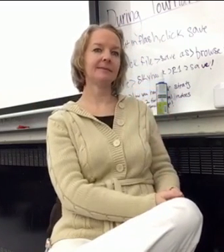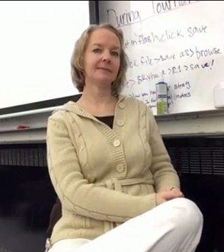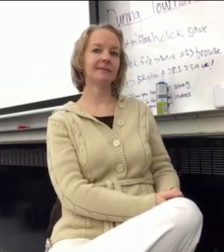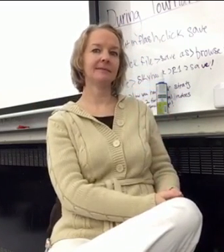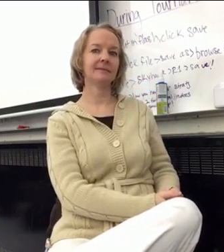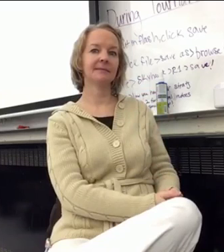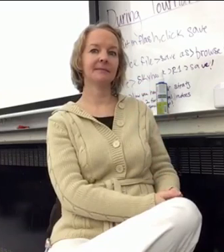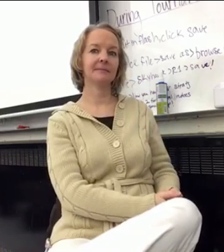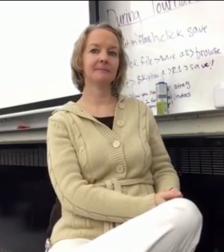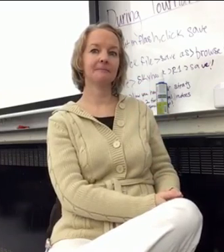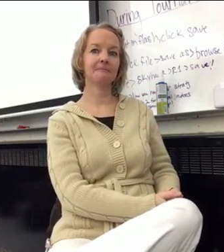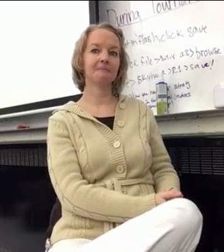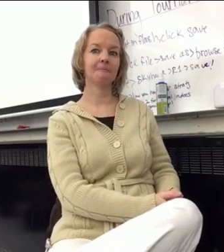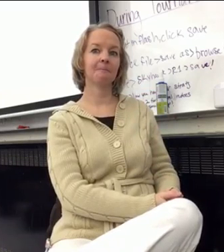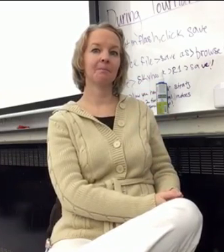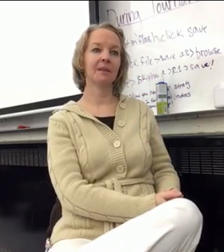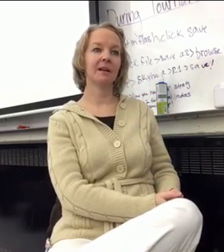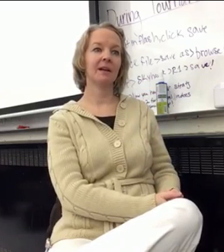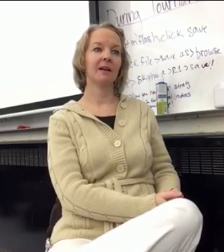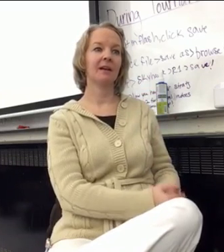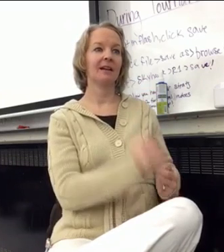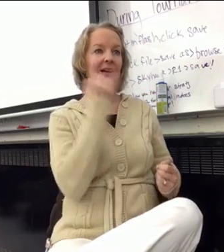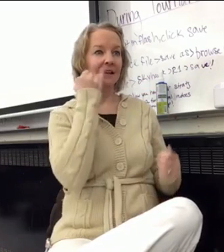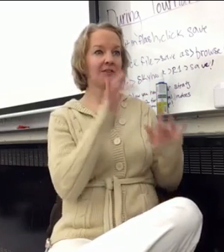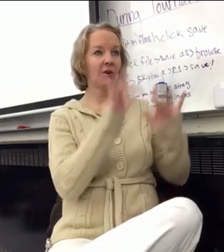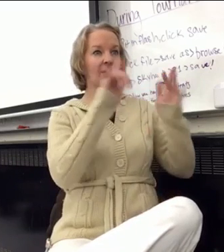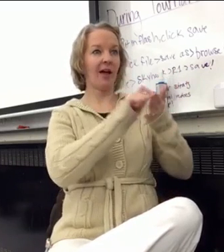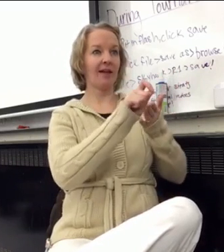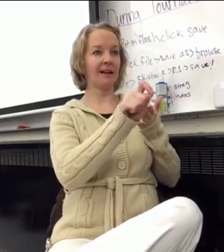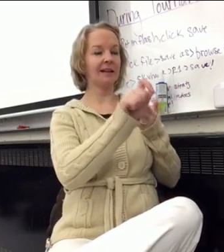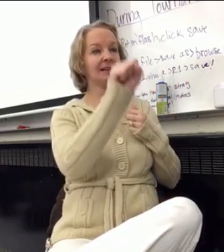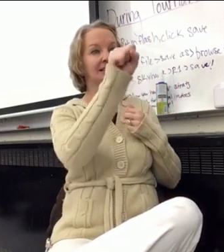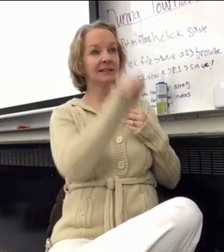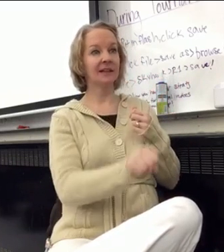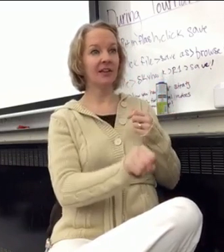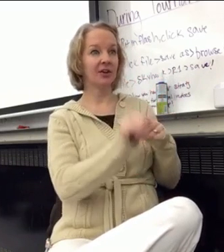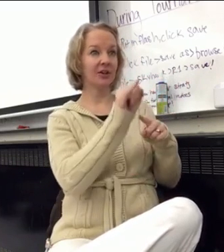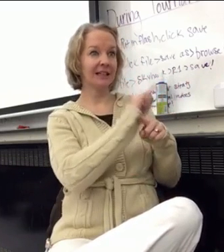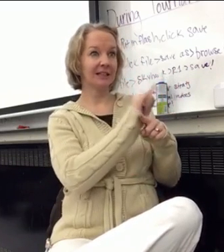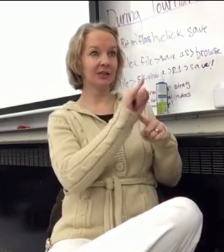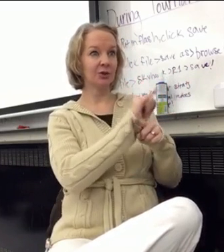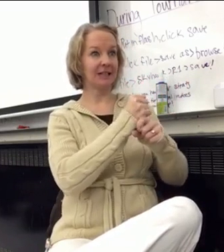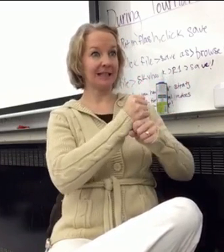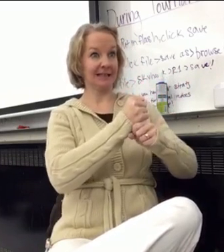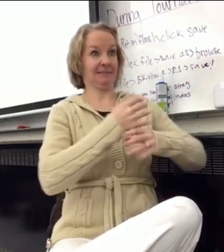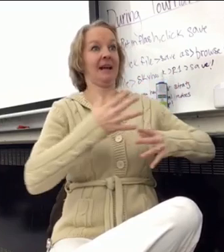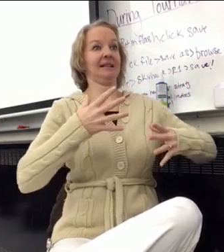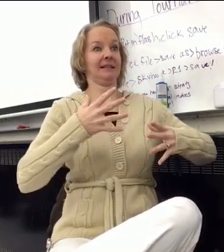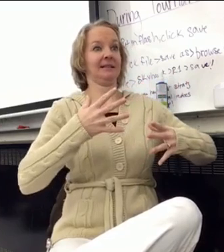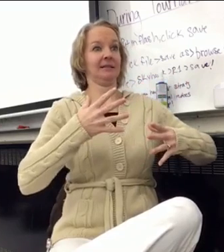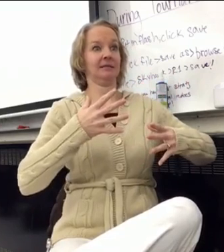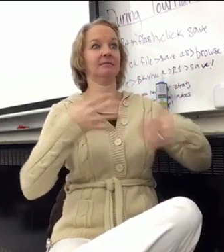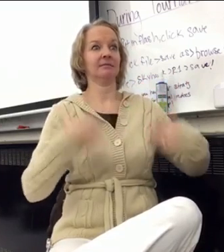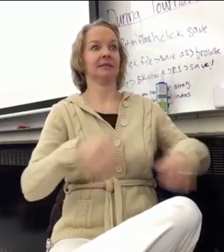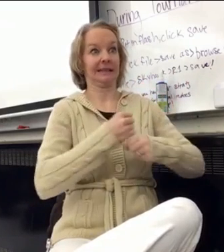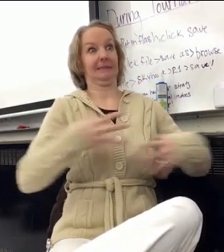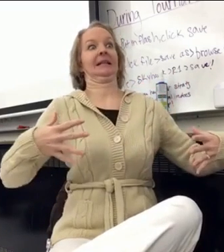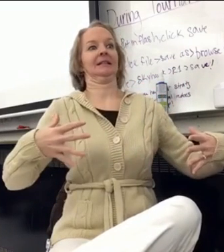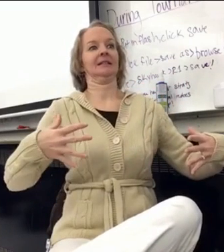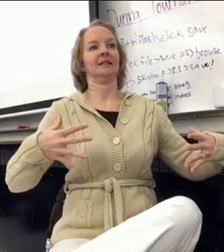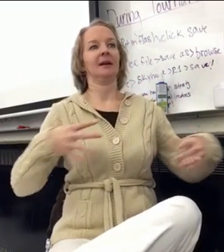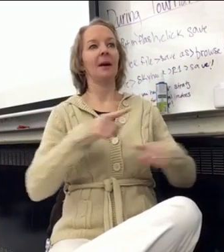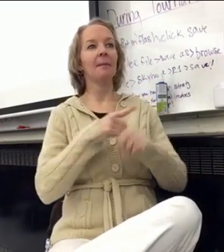And then if you will highlight Southern industry expanded dramatically,